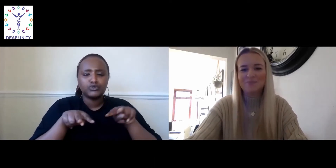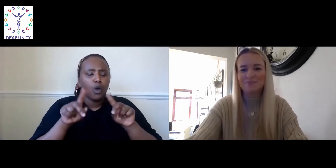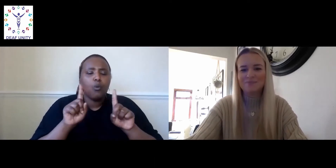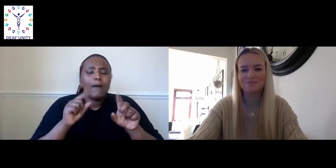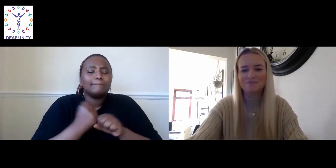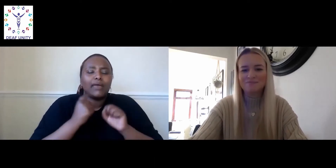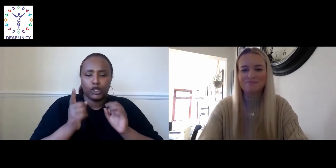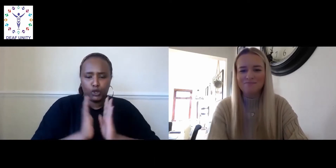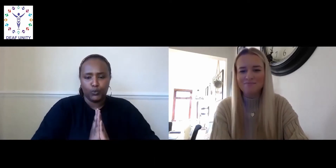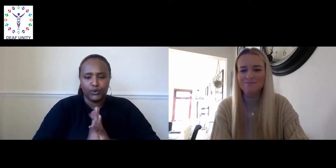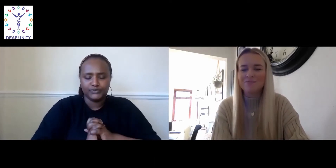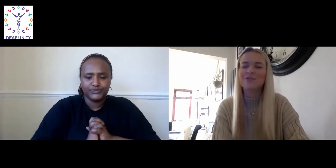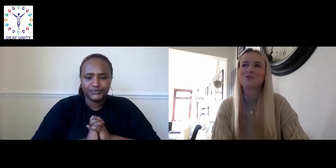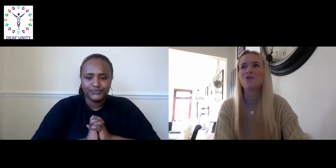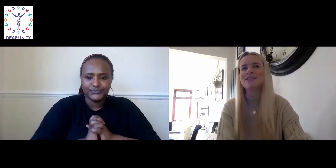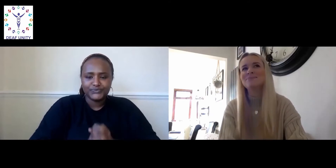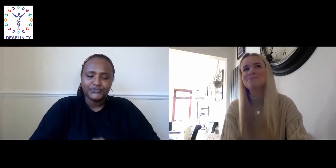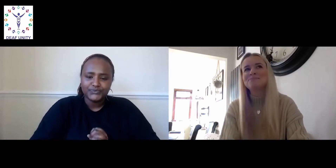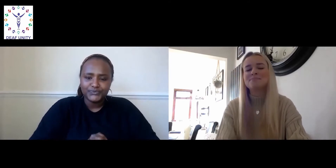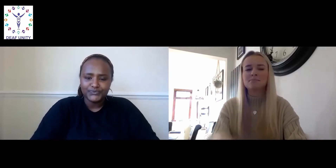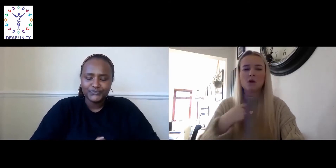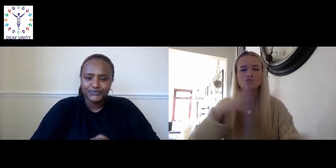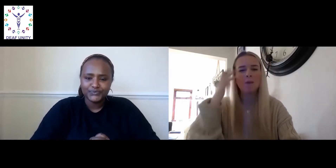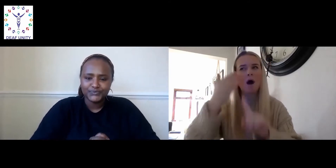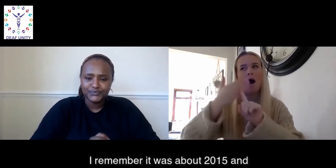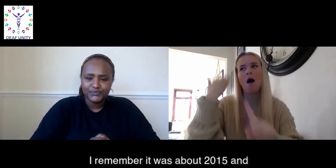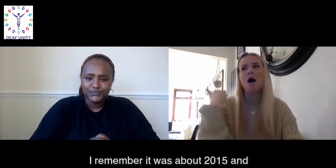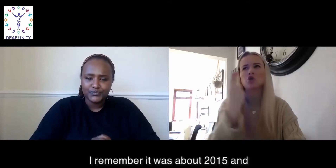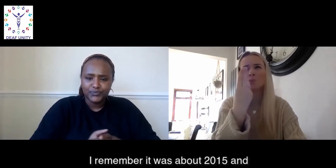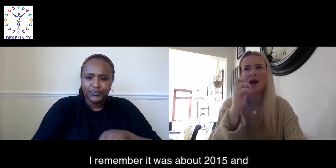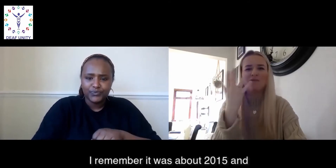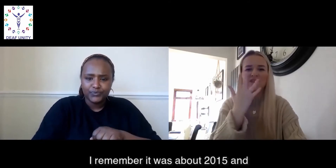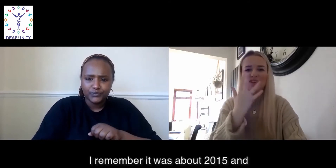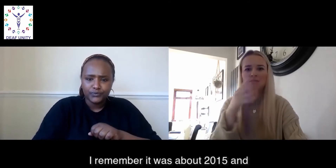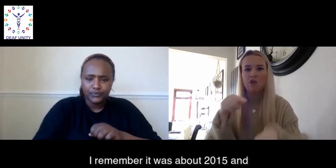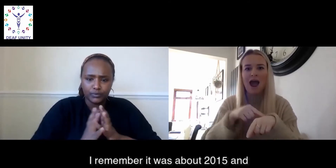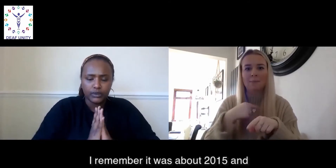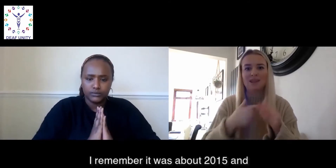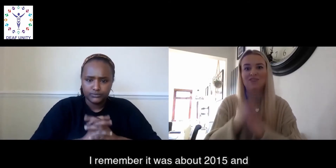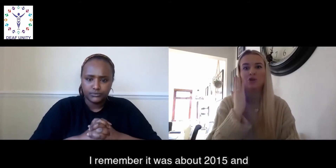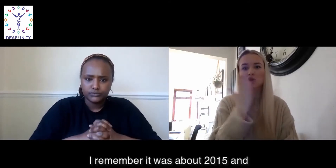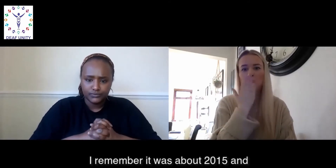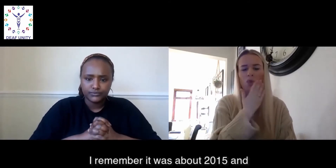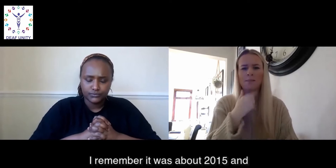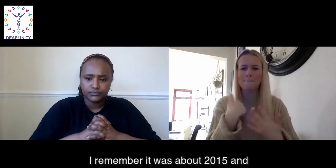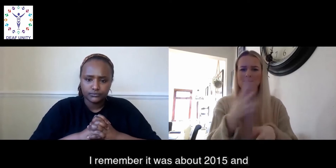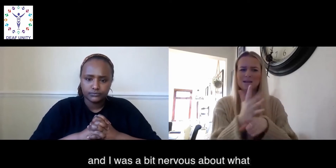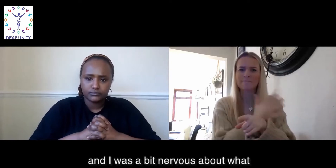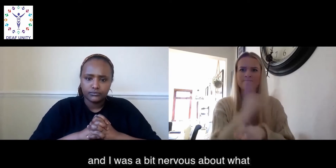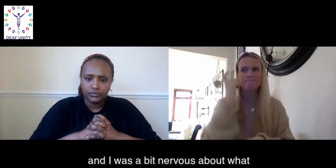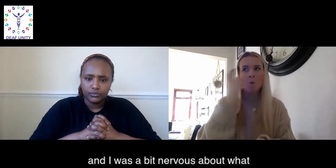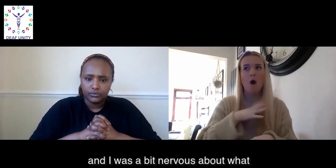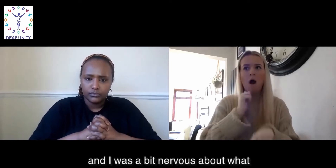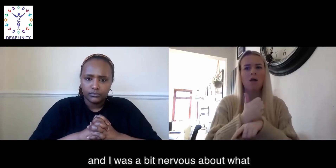YouTube videos? Why did you start that? I remember it was about 2015 and I was leaving school at the time, and I was a